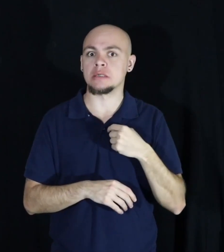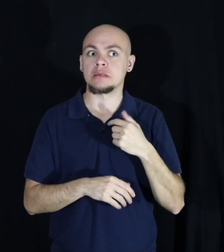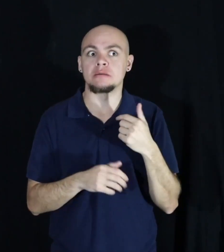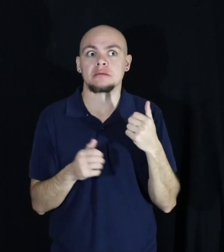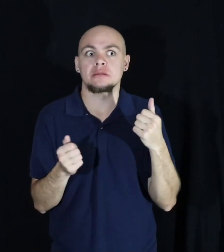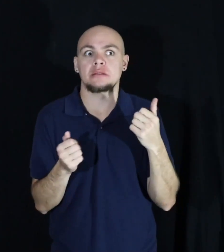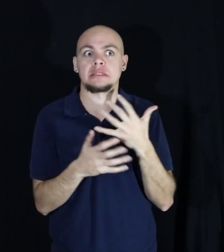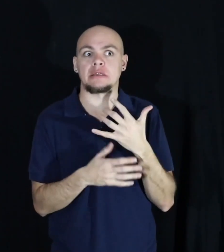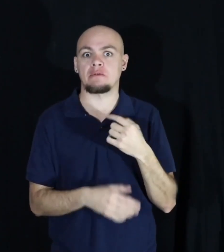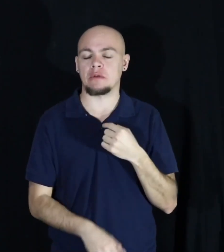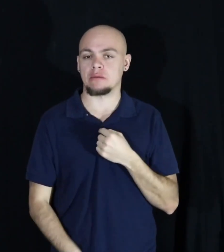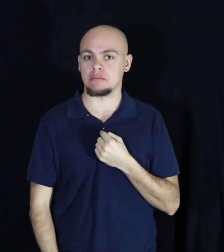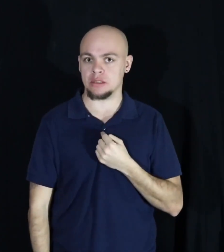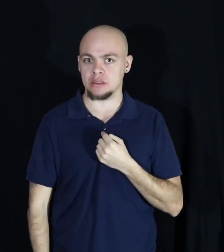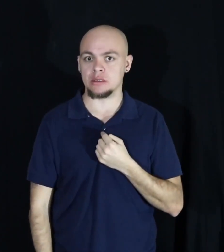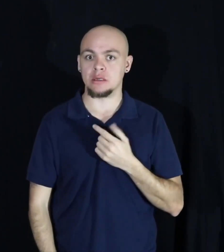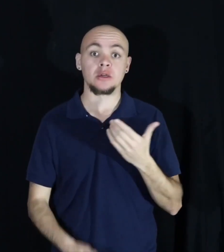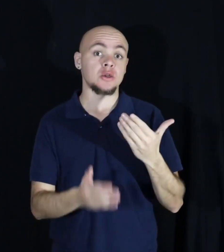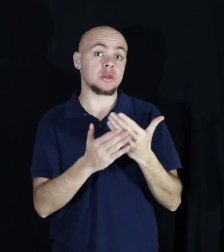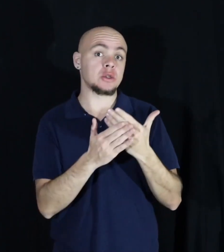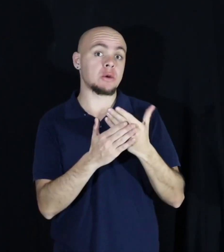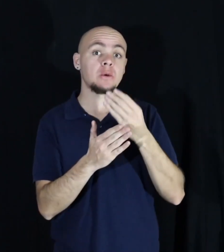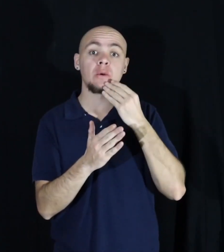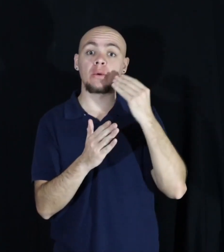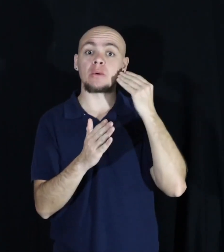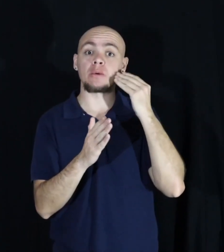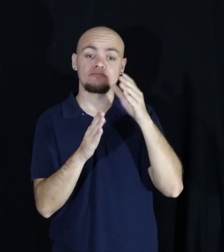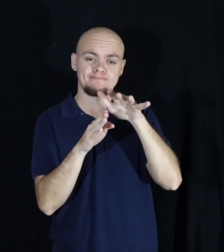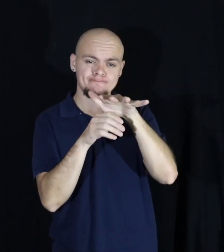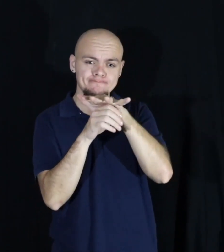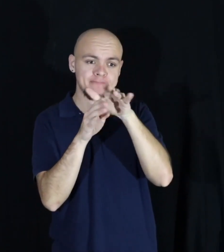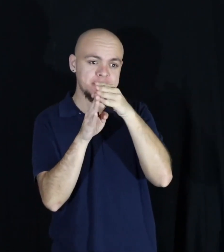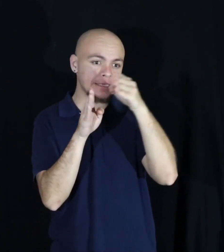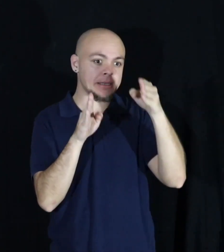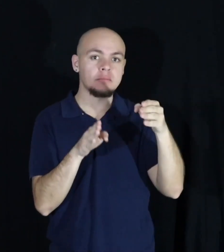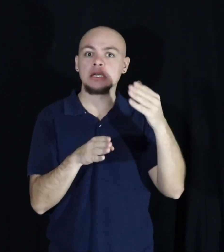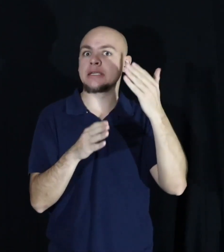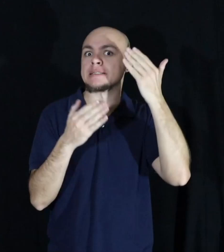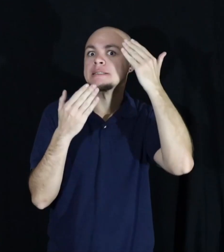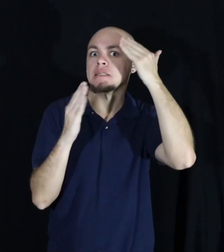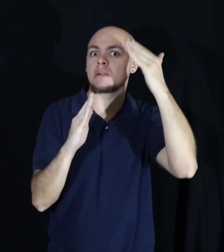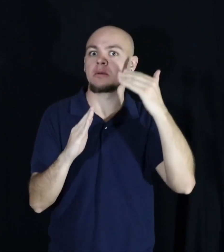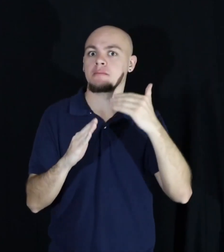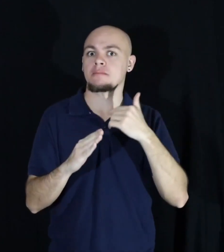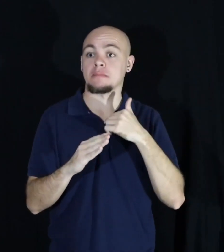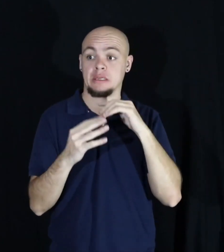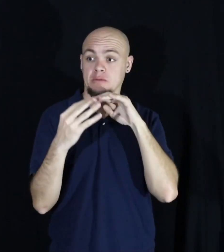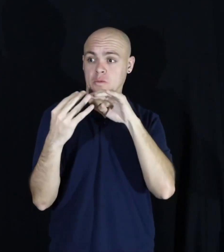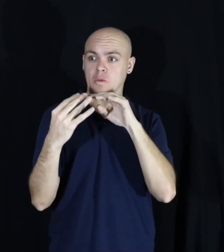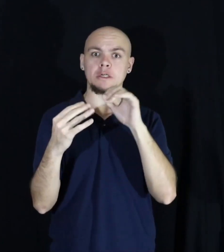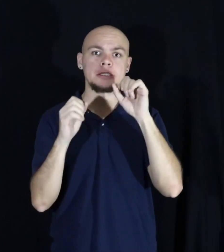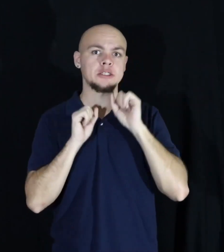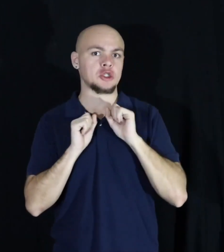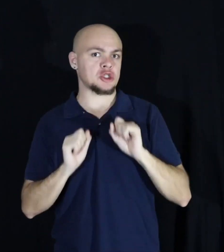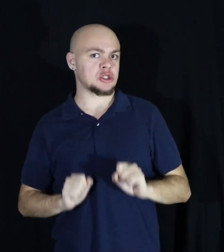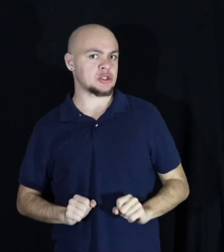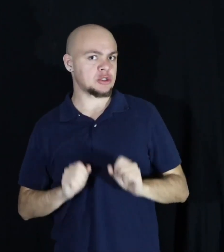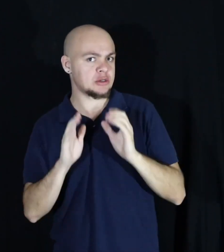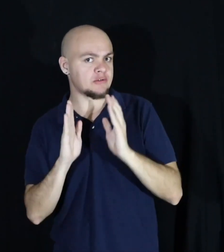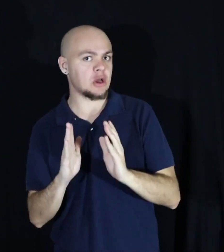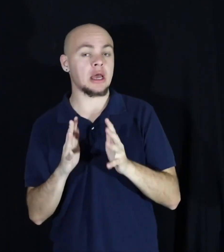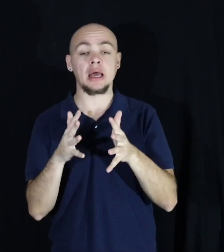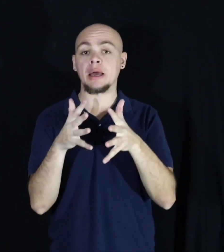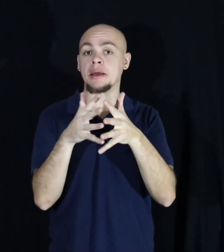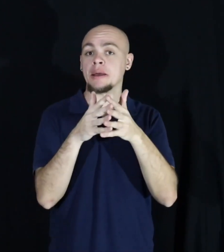terrified. My new neighbors did not know that I was a survivor of war, an American